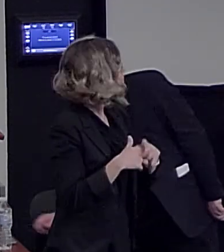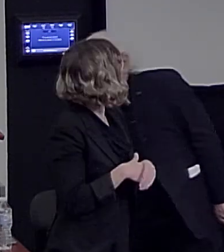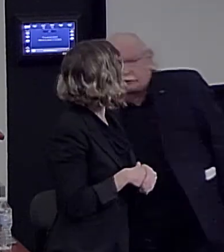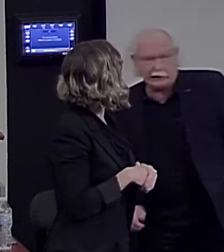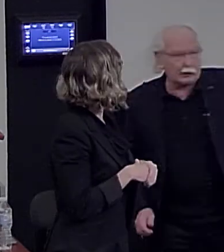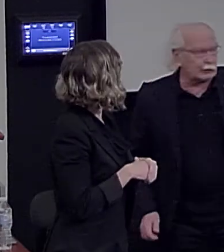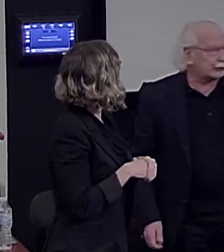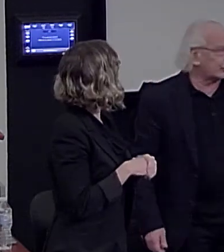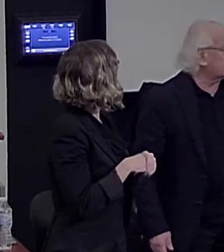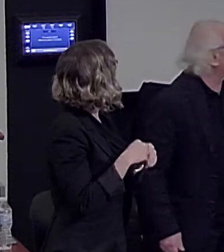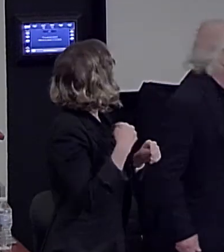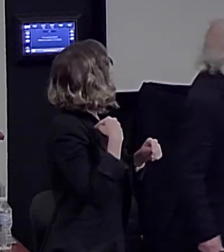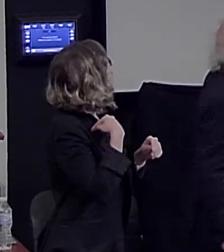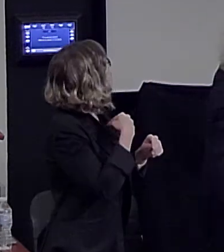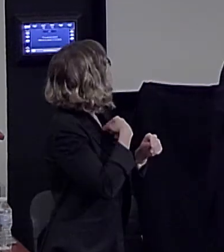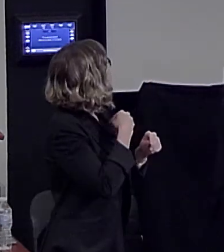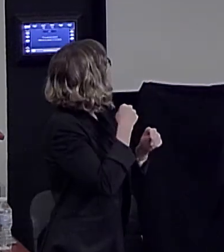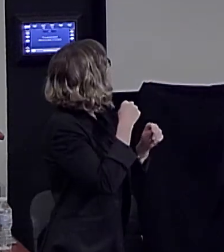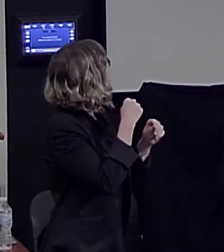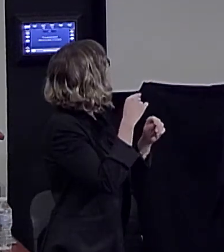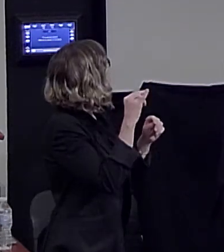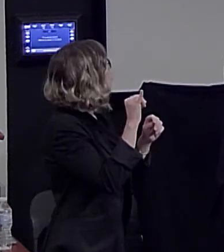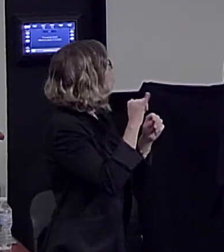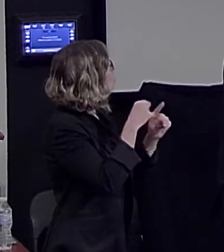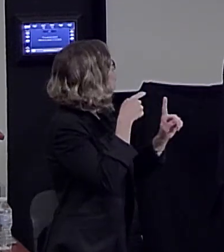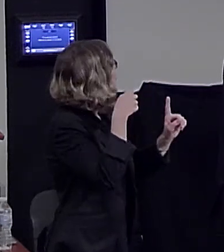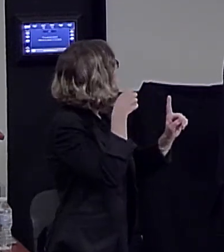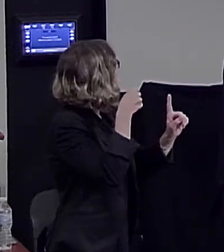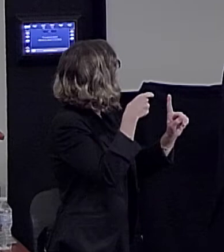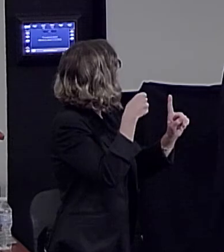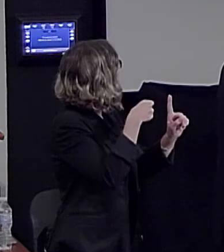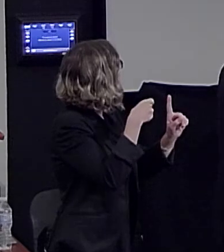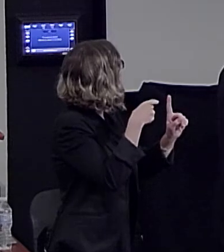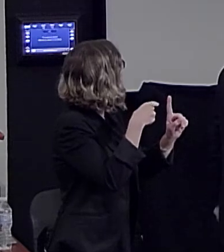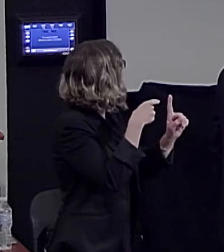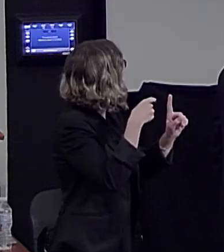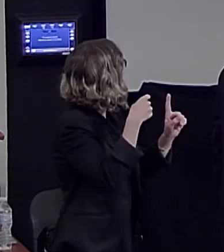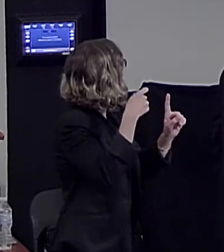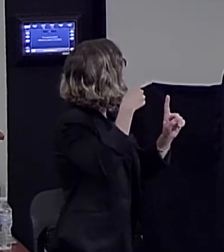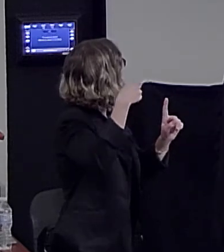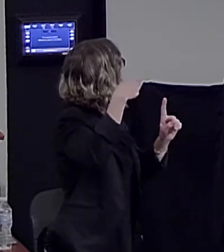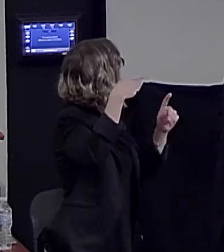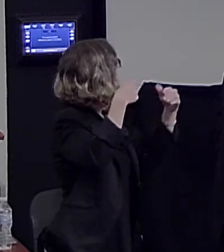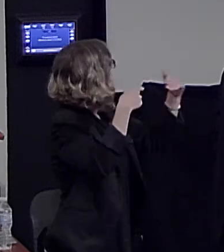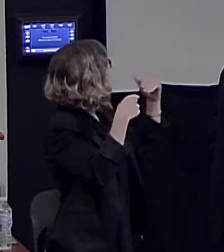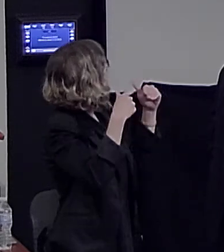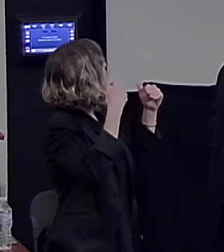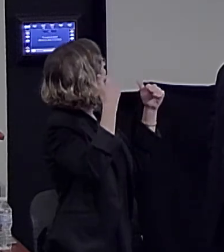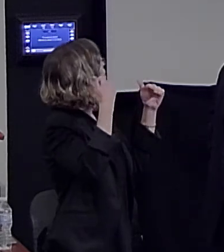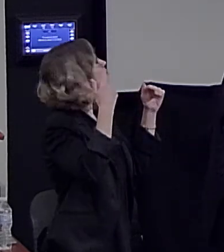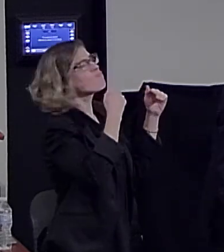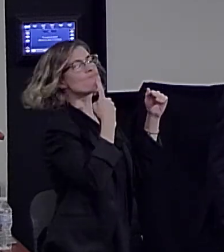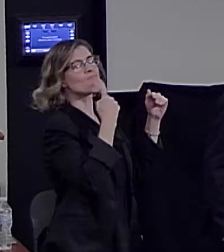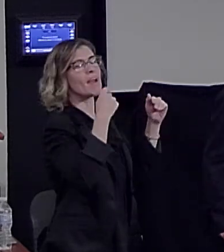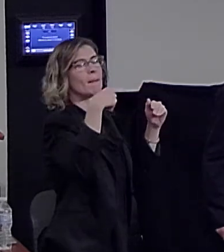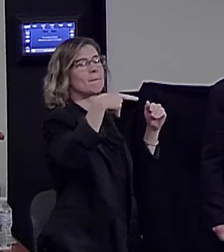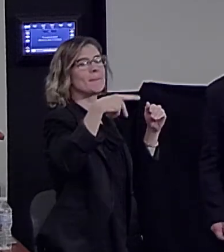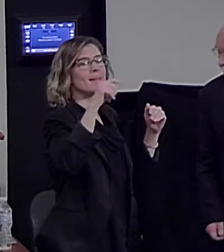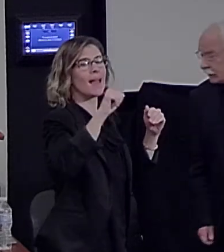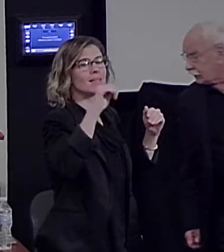We stimulate also the rostral part, which is indicated as PACC.